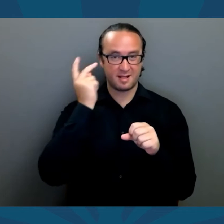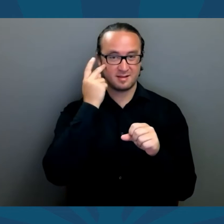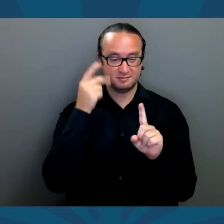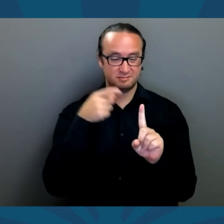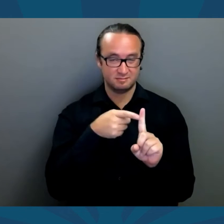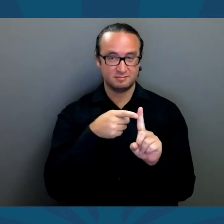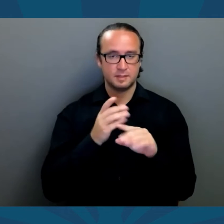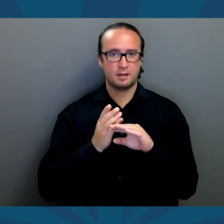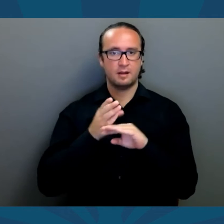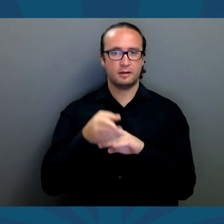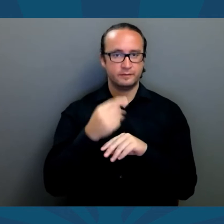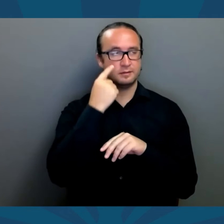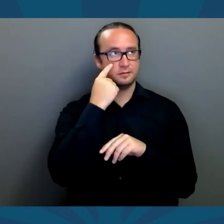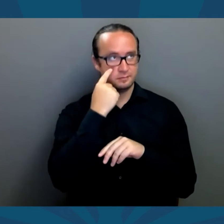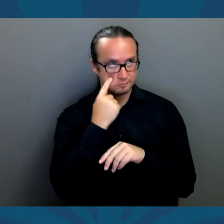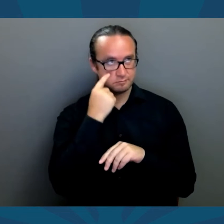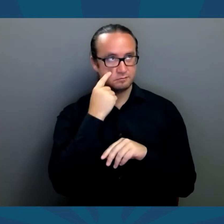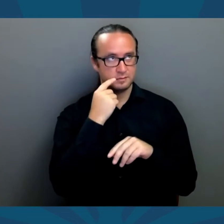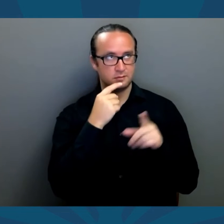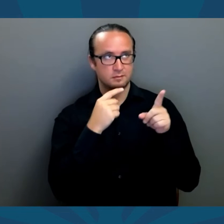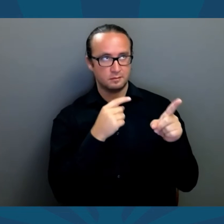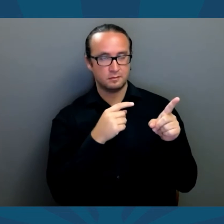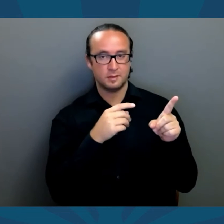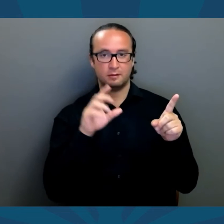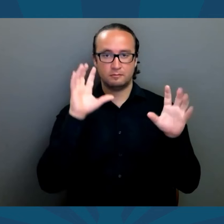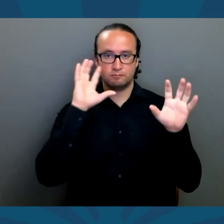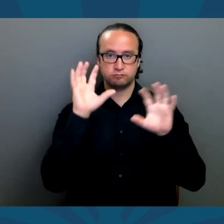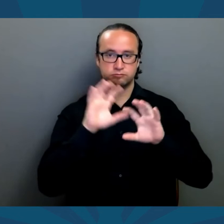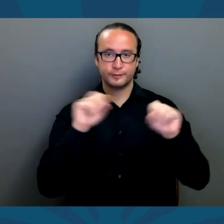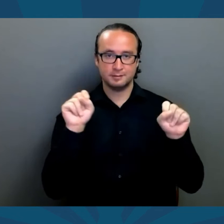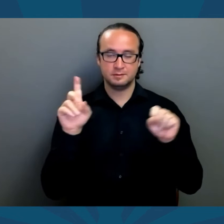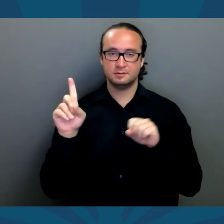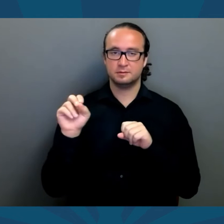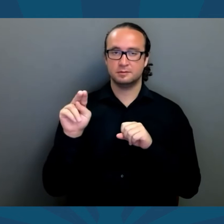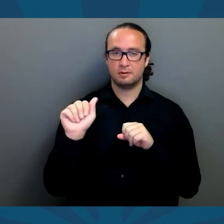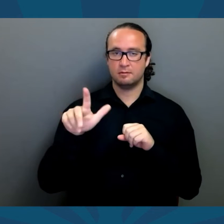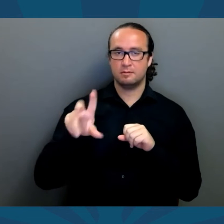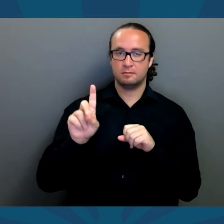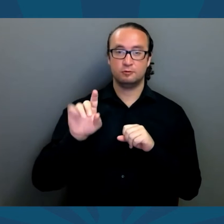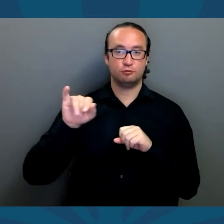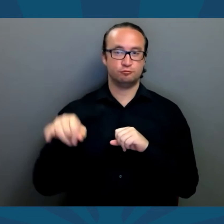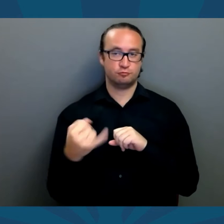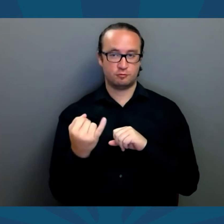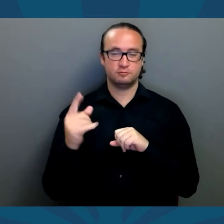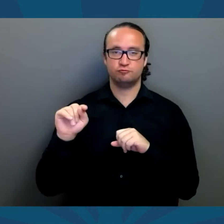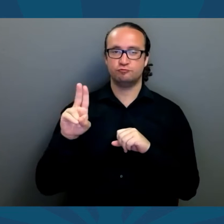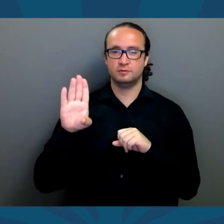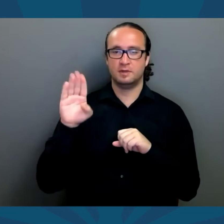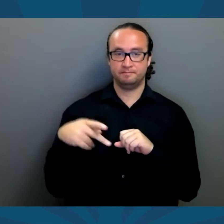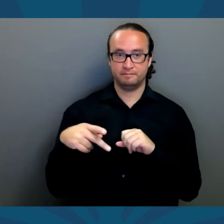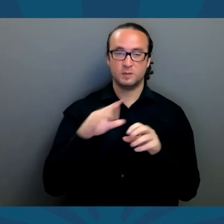I got involved in politics after witnessing how much President Donald J. Trump